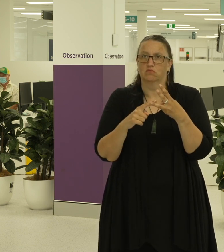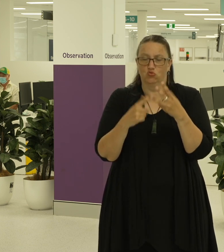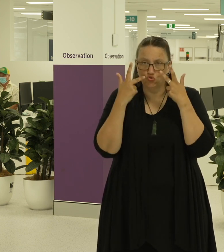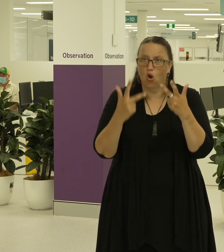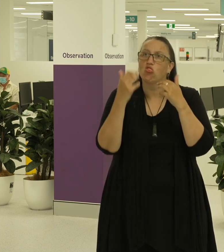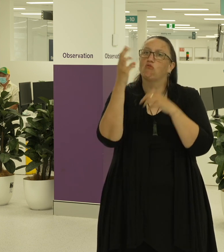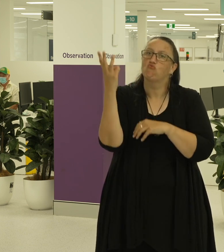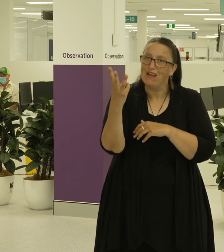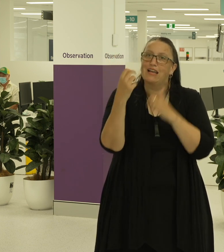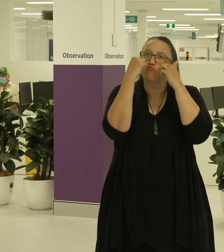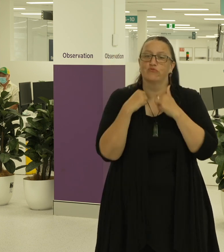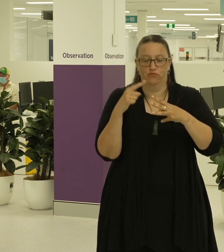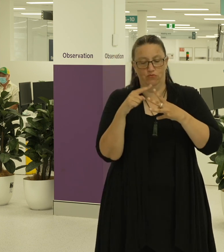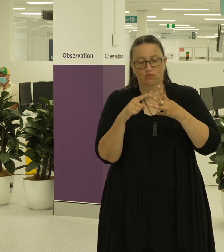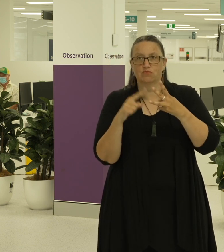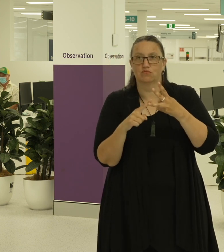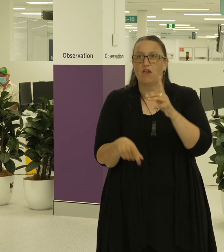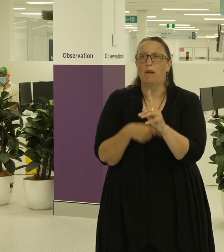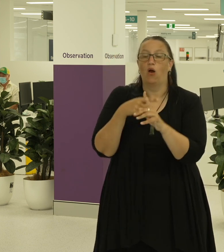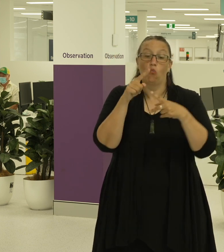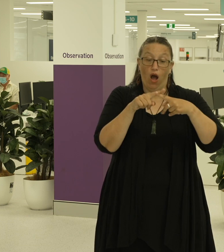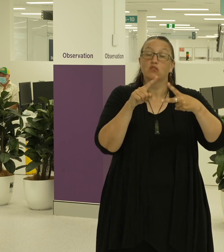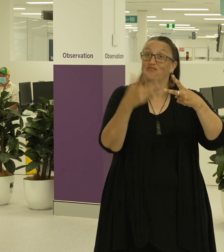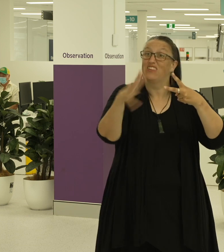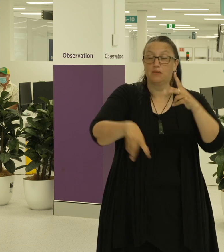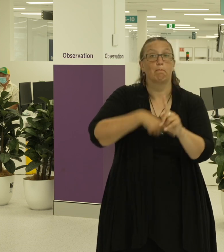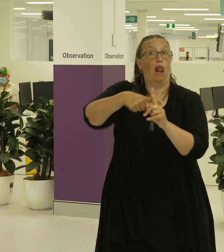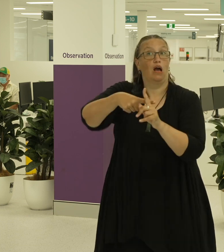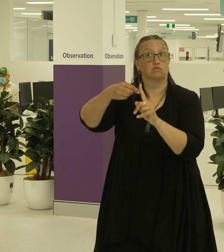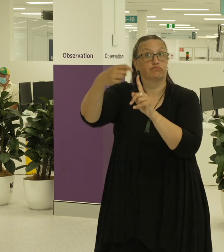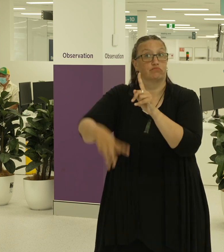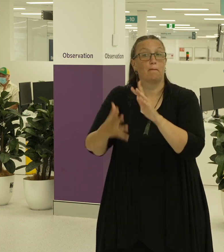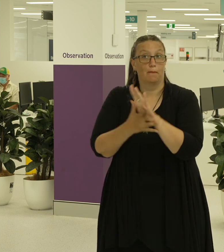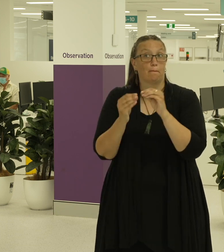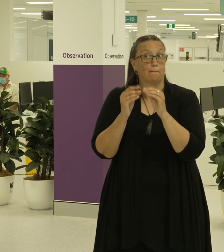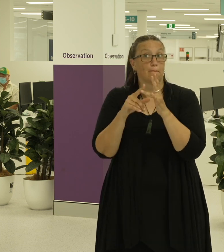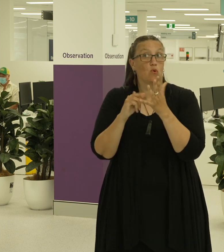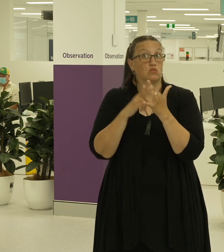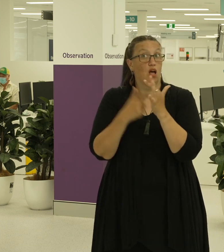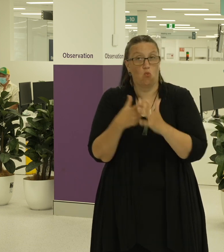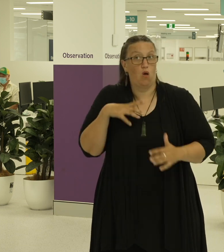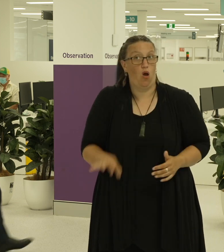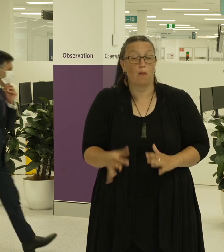have your vaccination certificate? It's got like a plus signal that would say, I've been boosted. In other Yep. words, businesses actually ask, have you